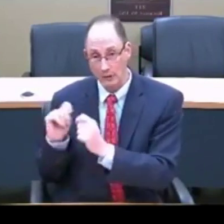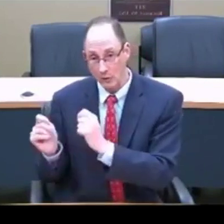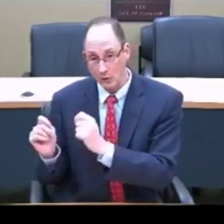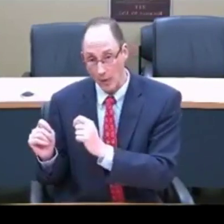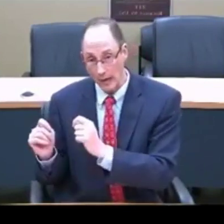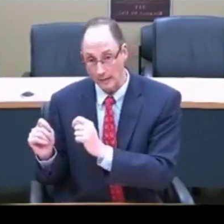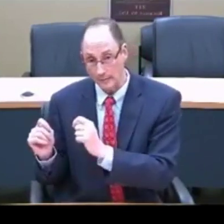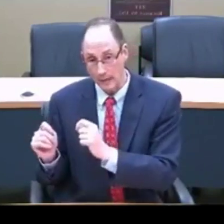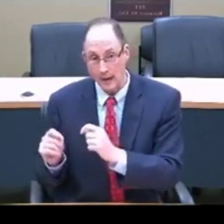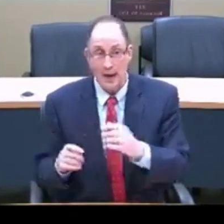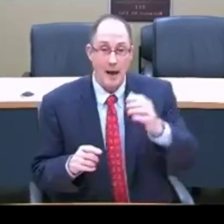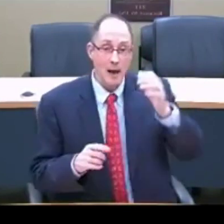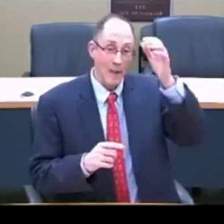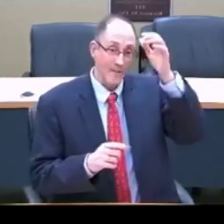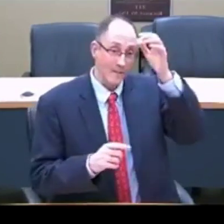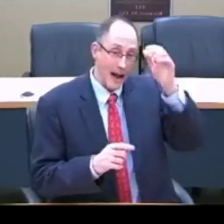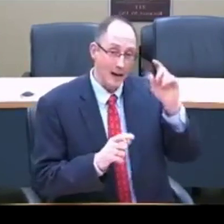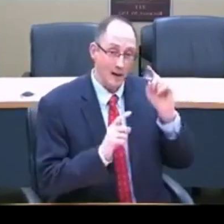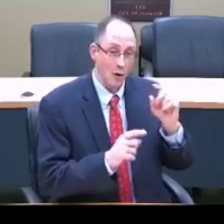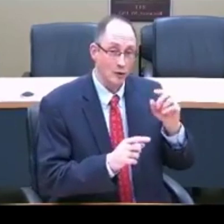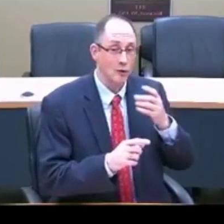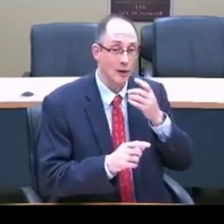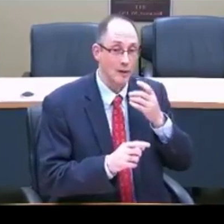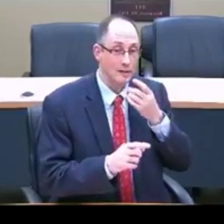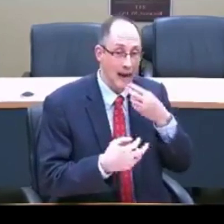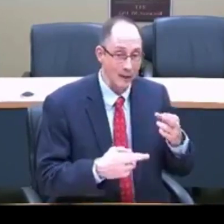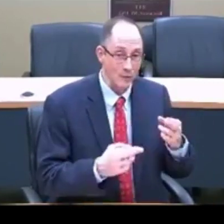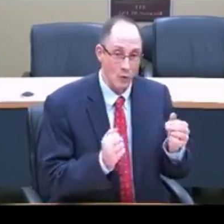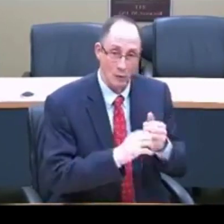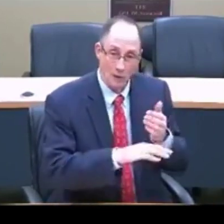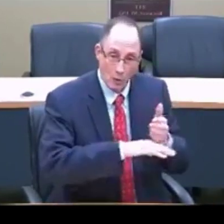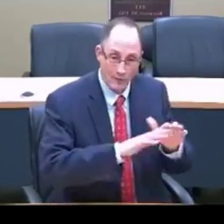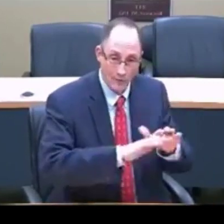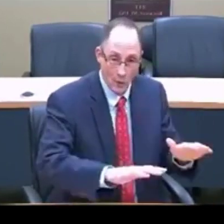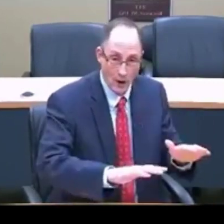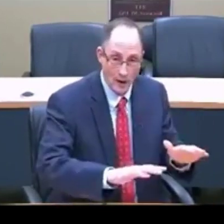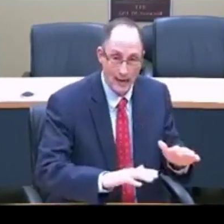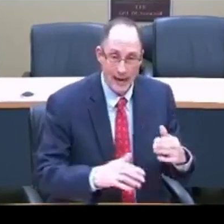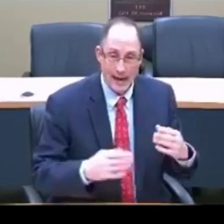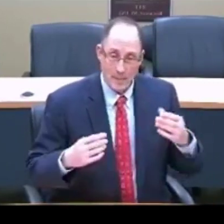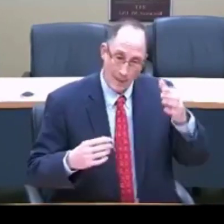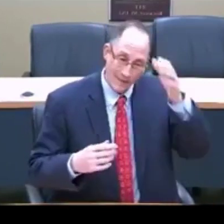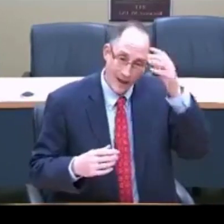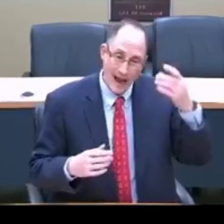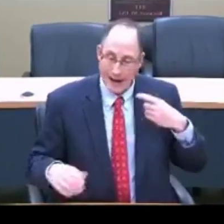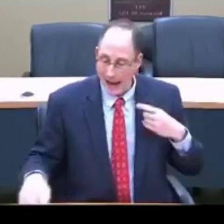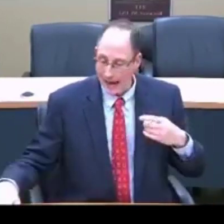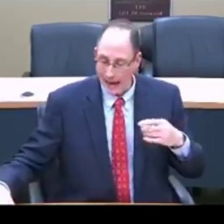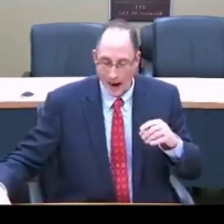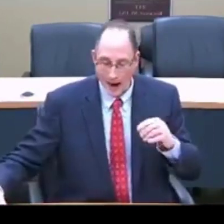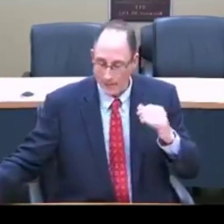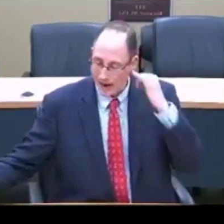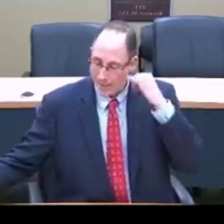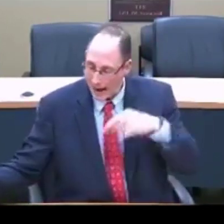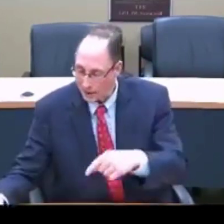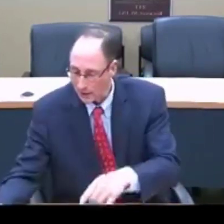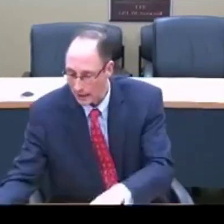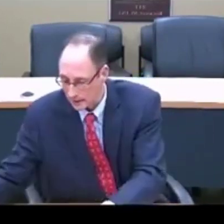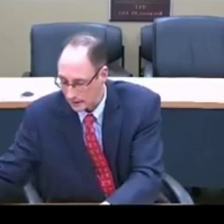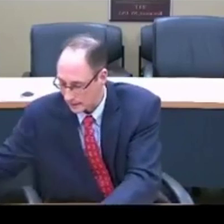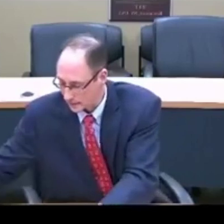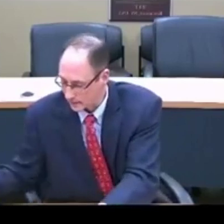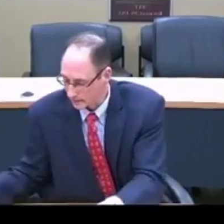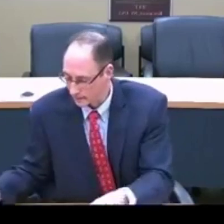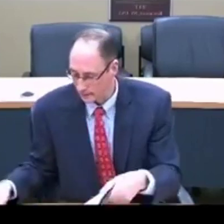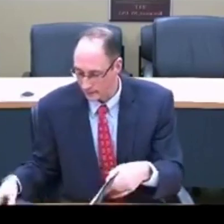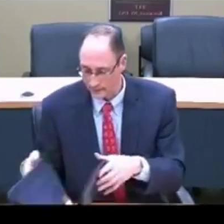play with the toys. My father goes to the dining room with the wood floor. My father had a, imagine this,